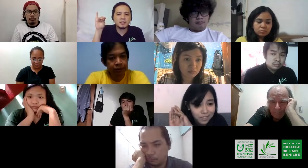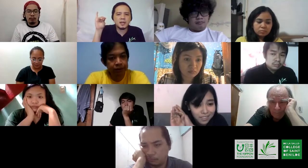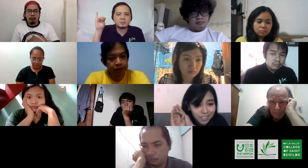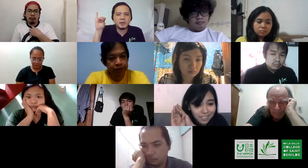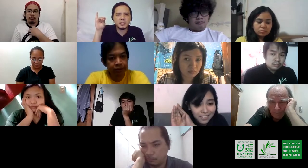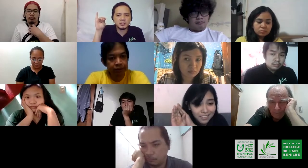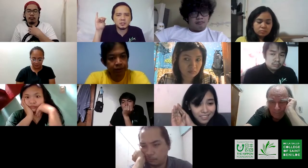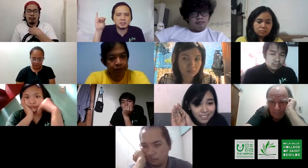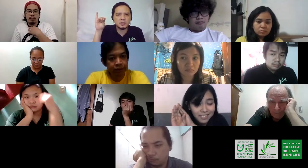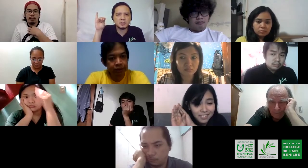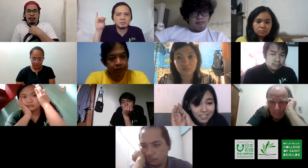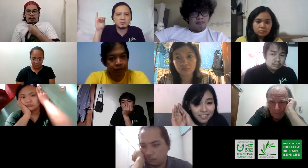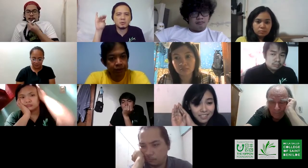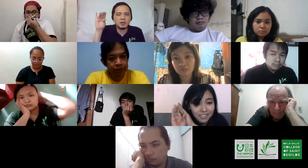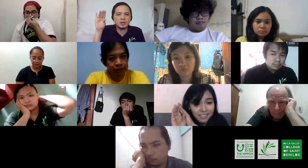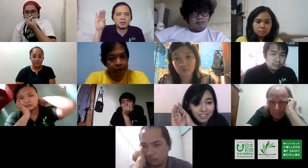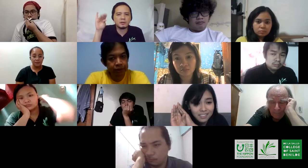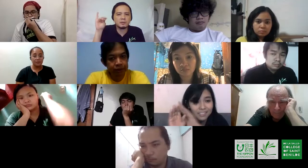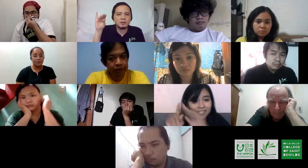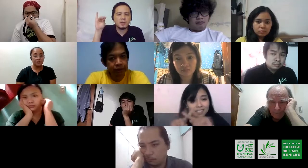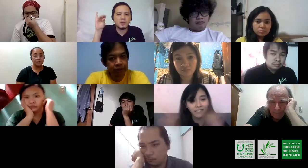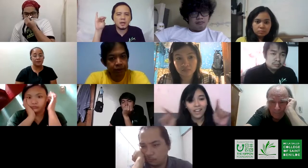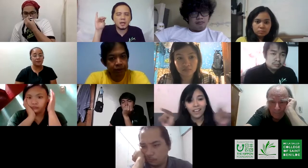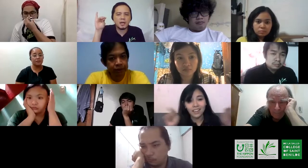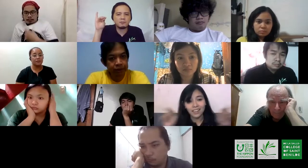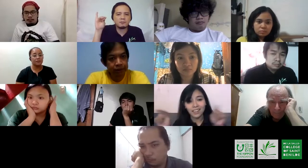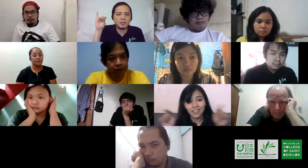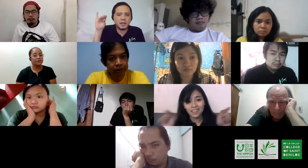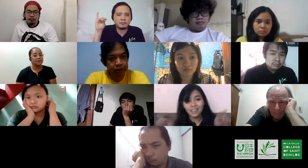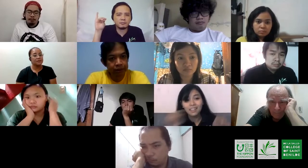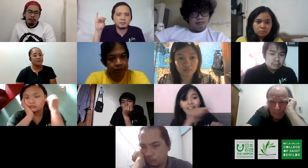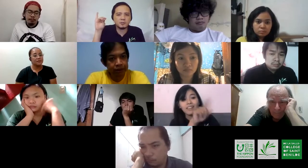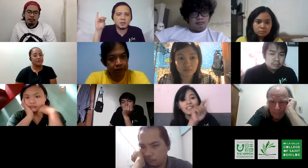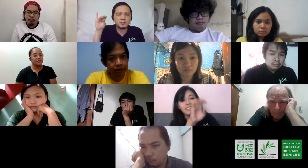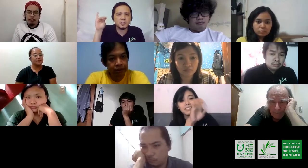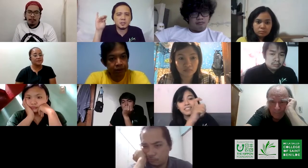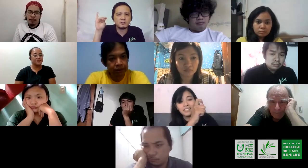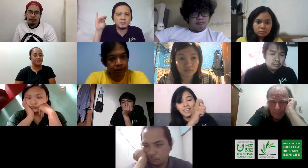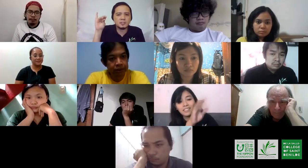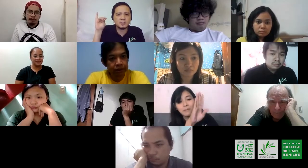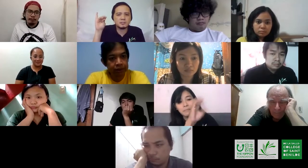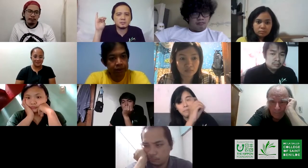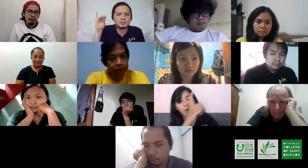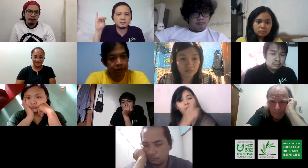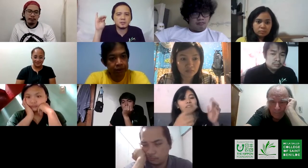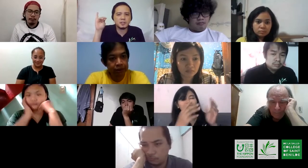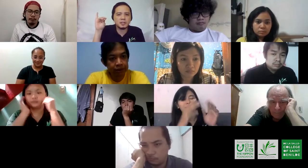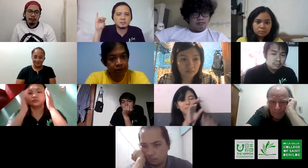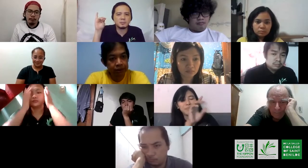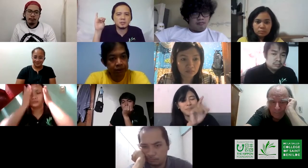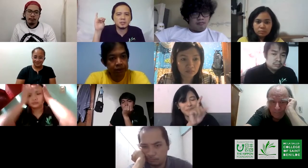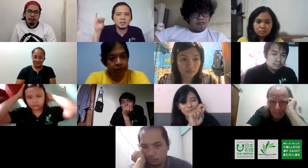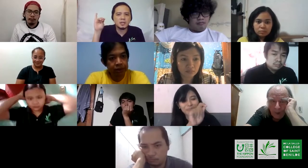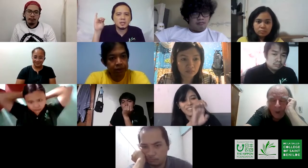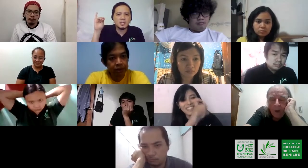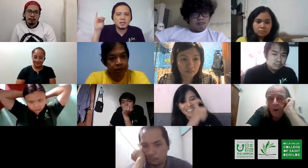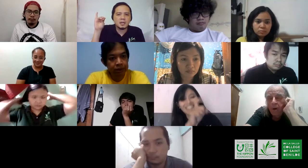because it has pictures, it's more for the deaf. So those are the differences. So for the